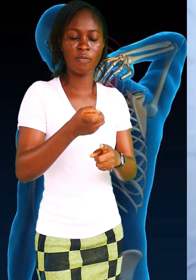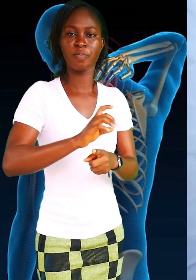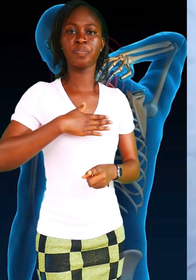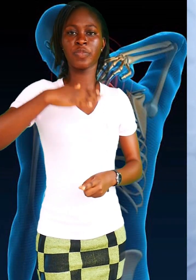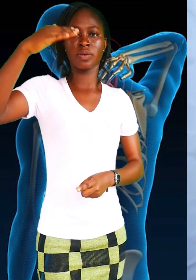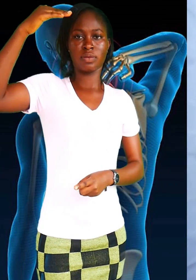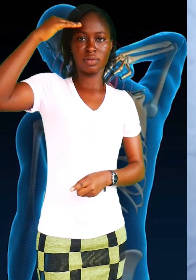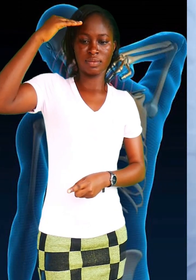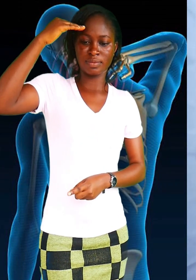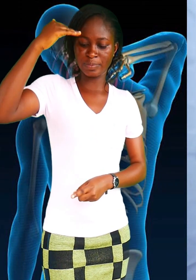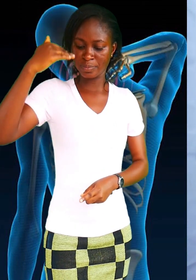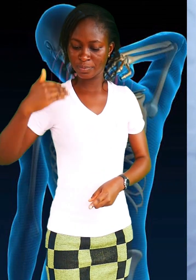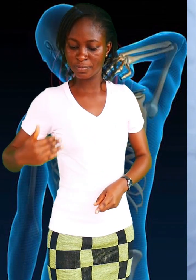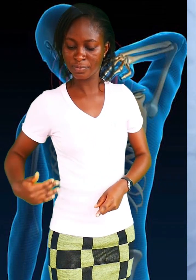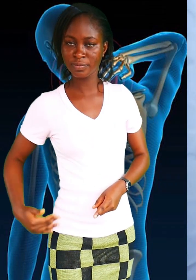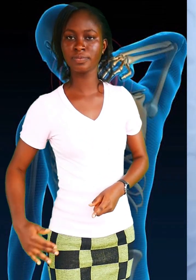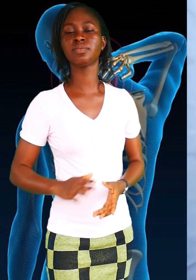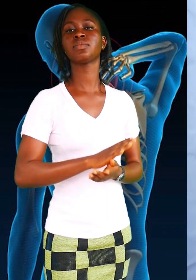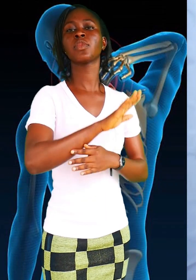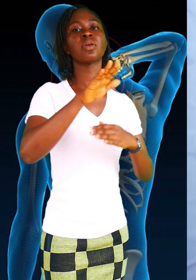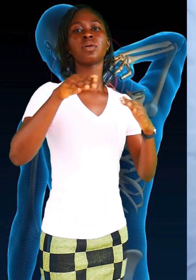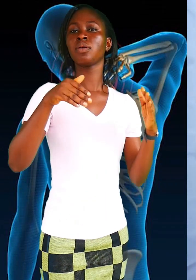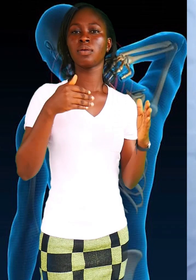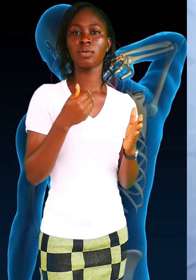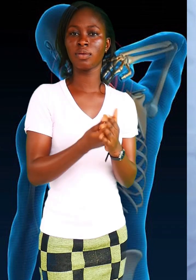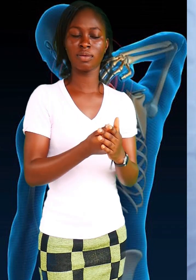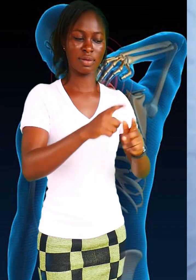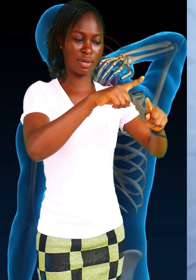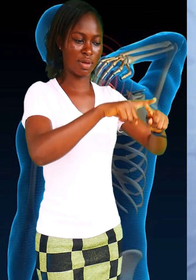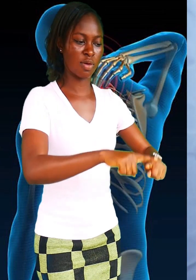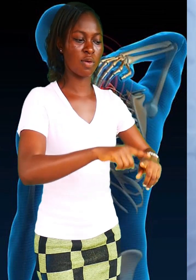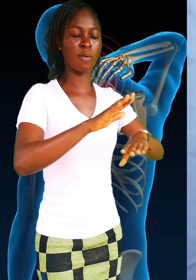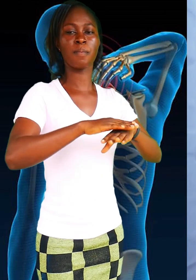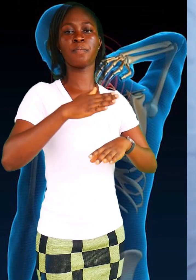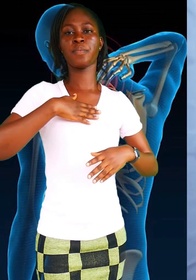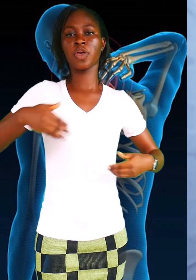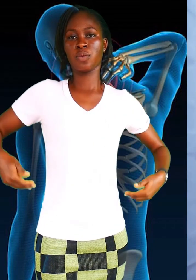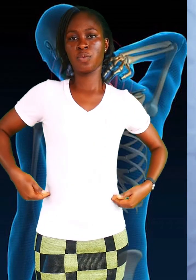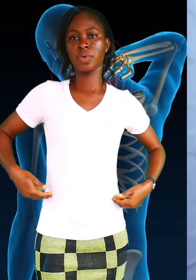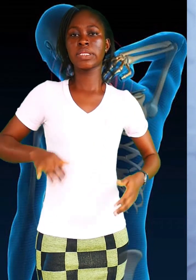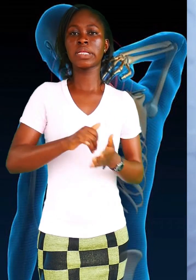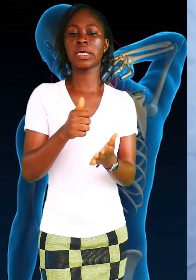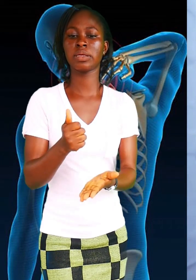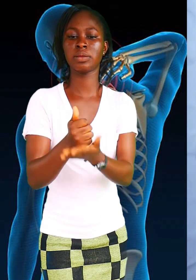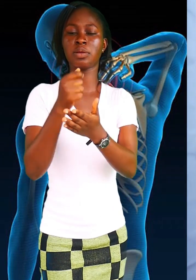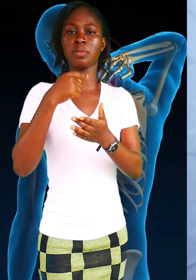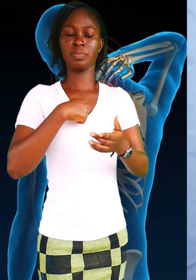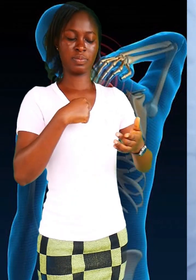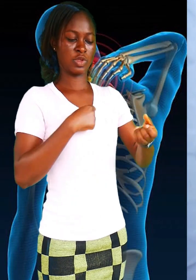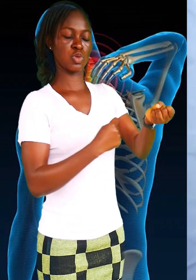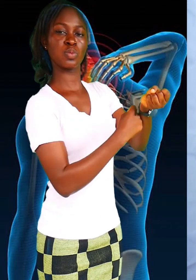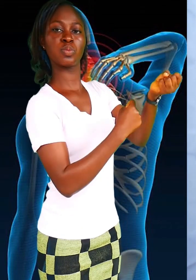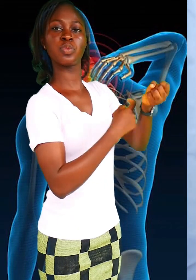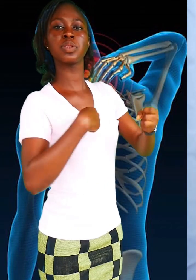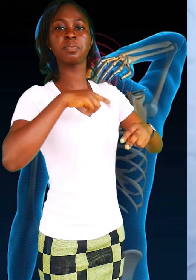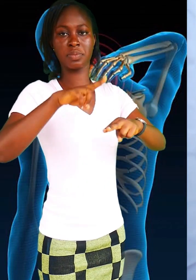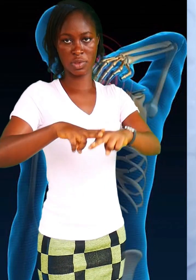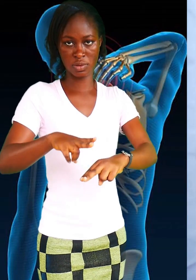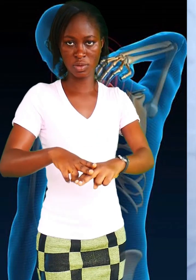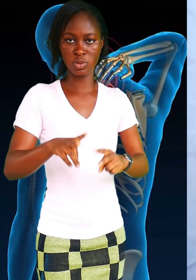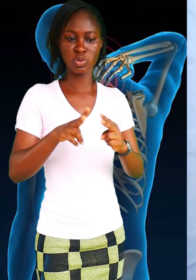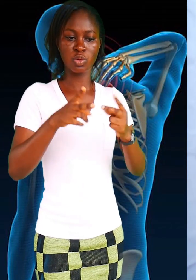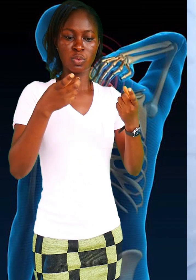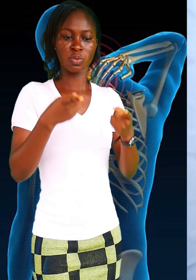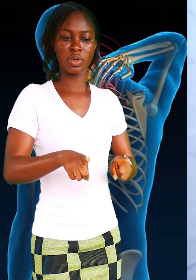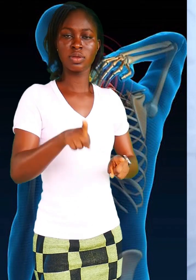mimu, a court for Ninian, Ninina, Missisi, and a best swab, bra, Martinason. Ain't it so dear, dear, a sis